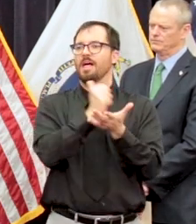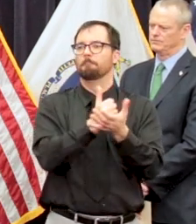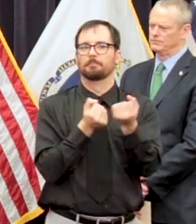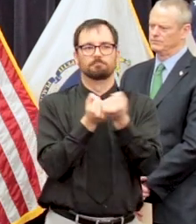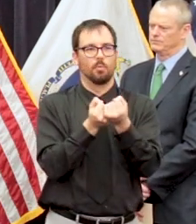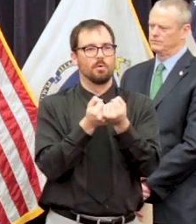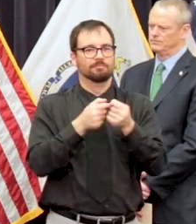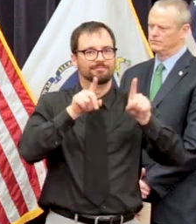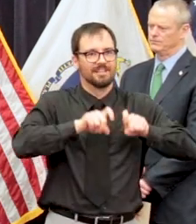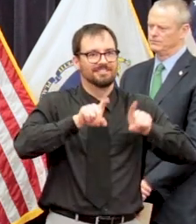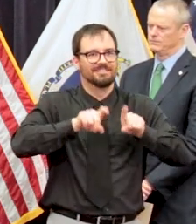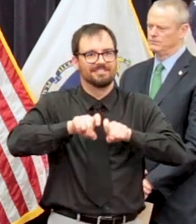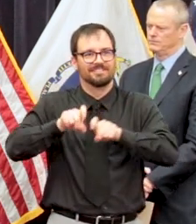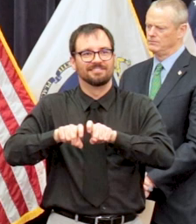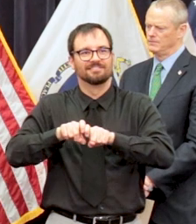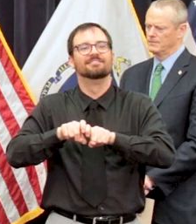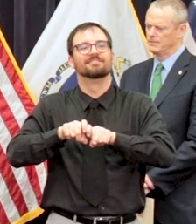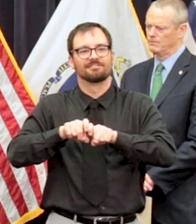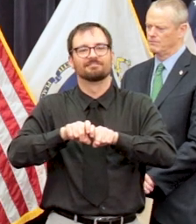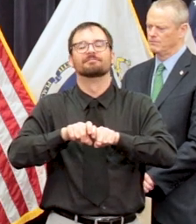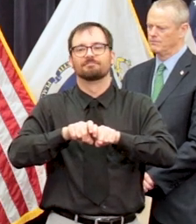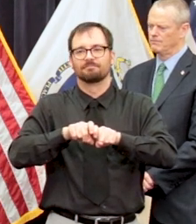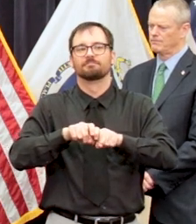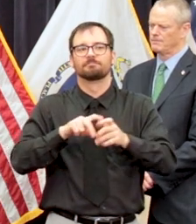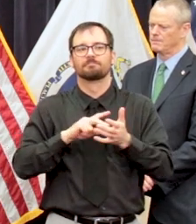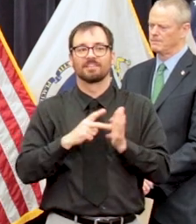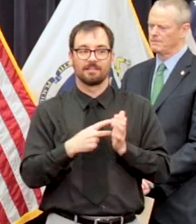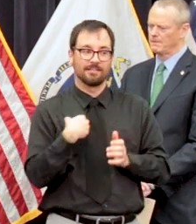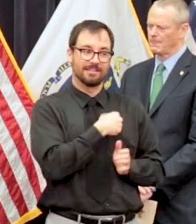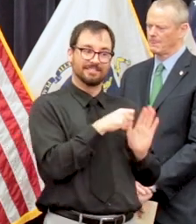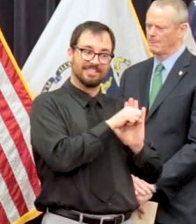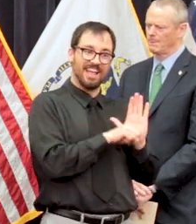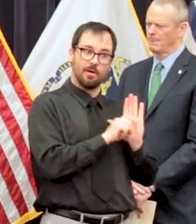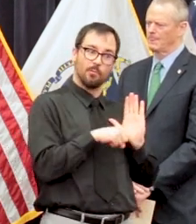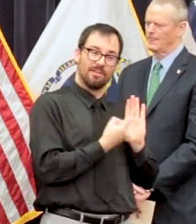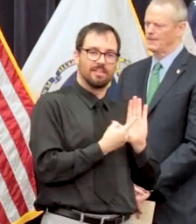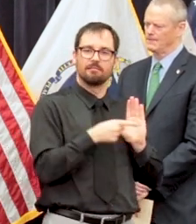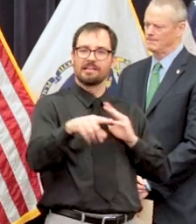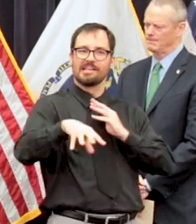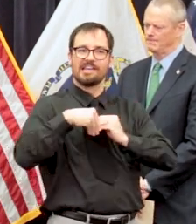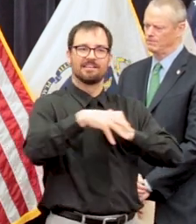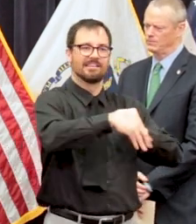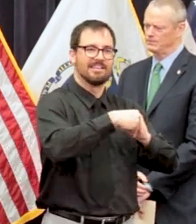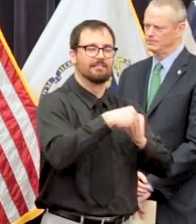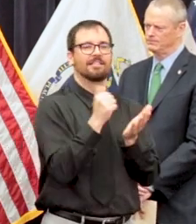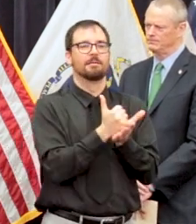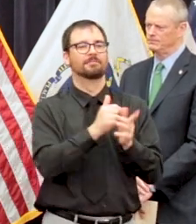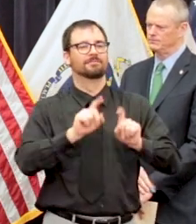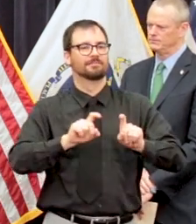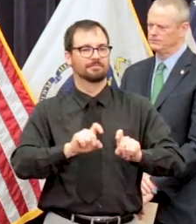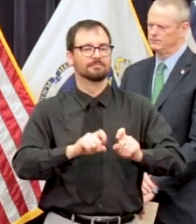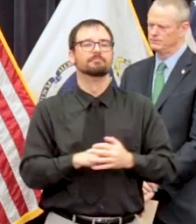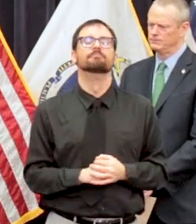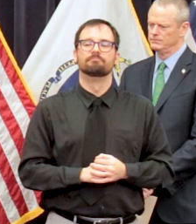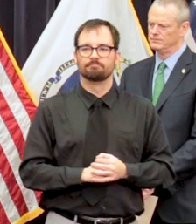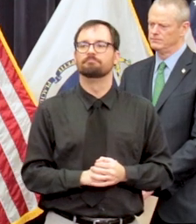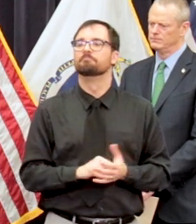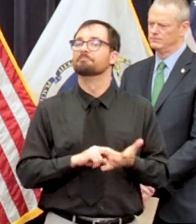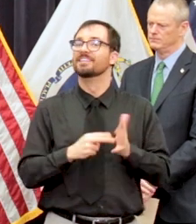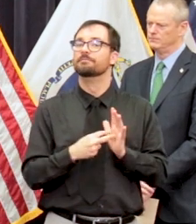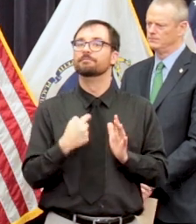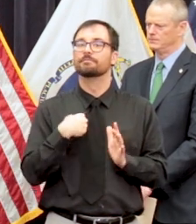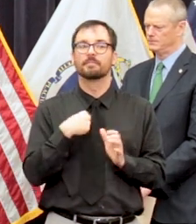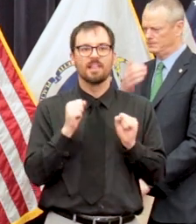As the governor has said, it is important that more labs be approved by the federal government and come online in Massachusetts, and